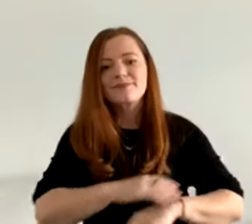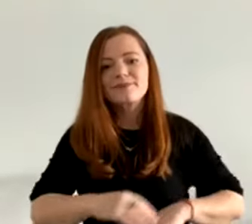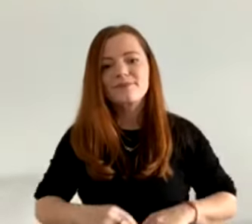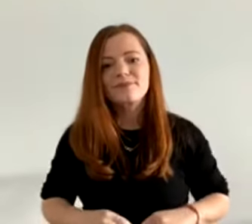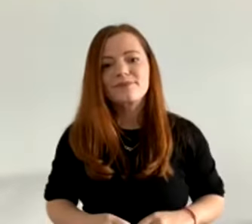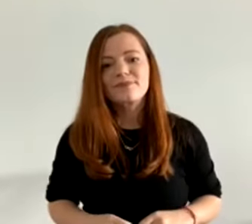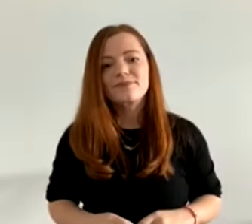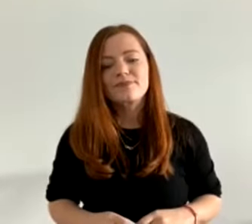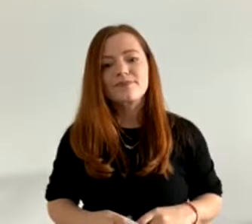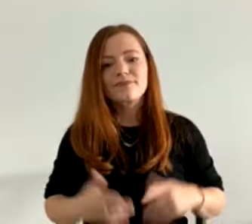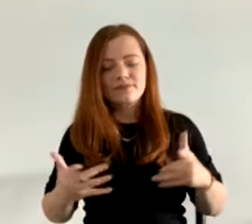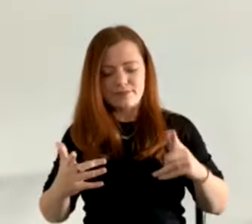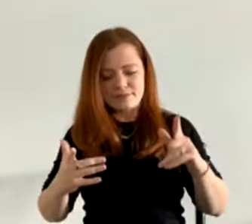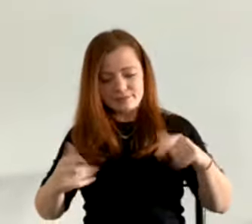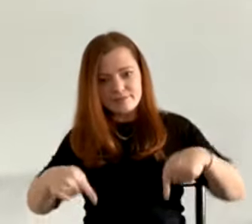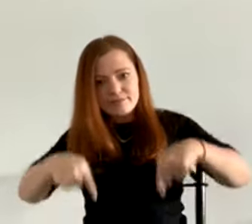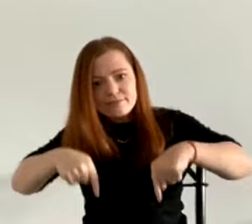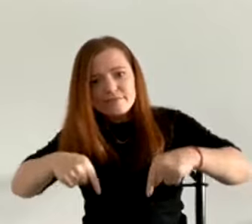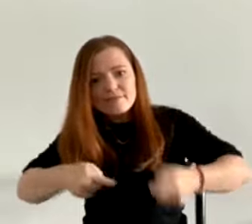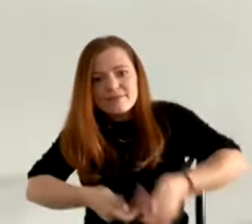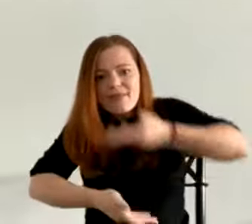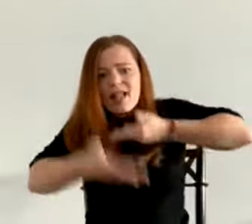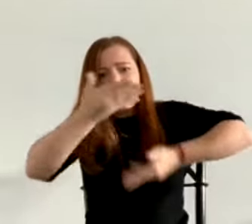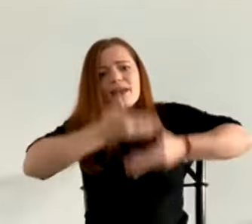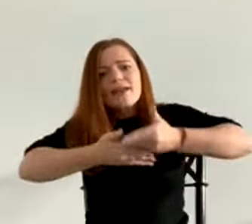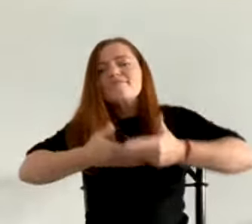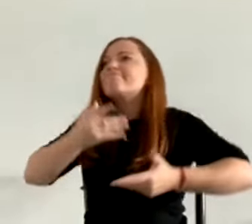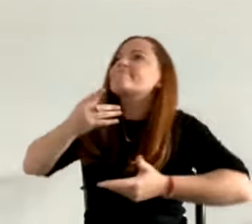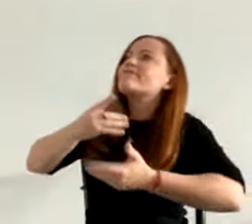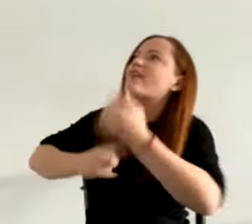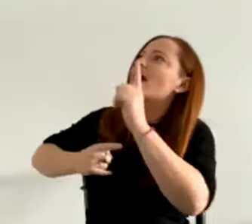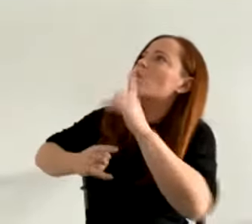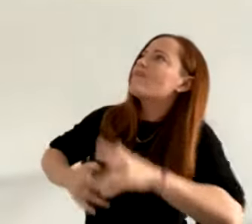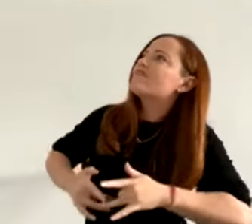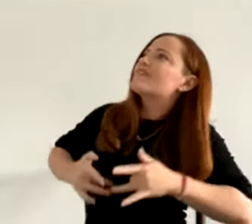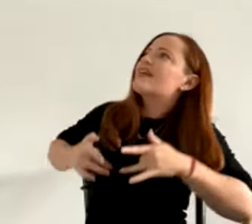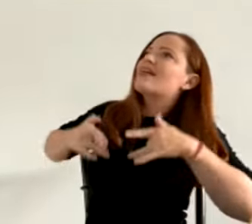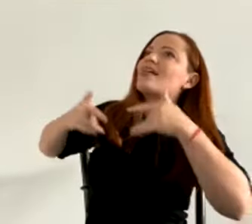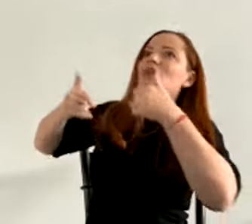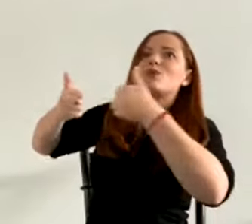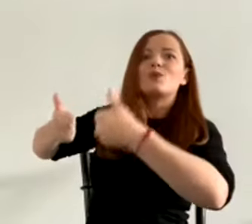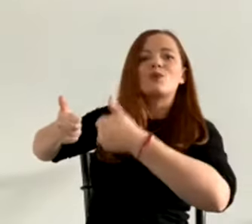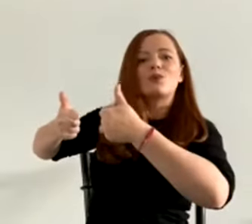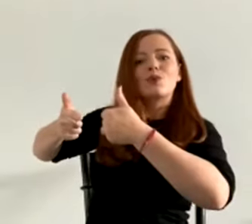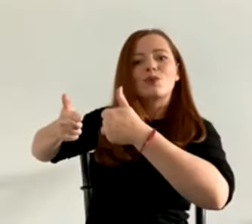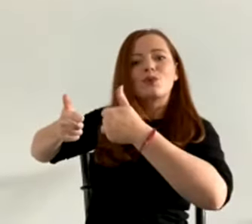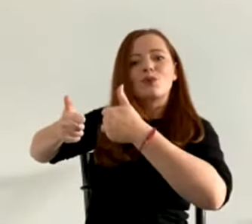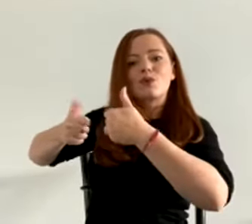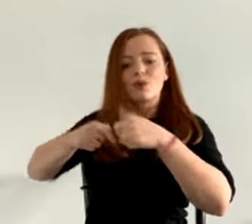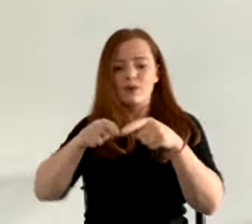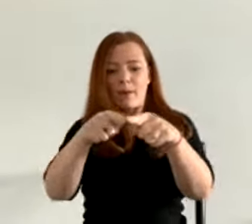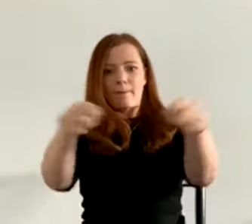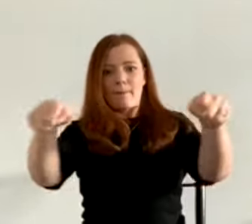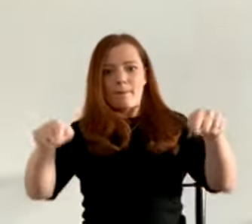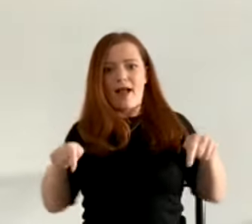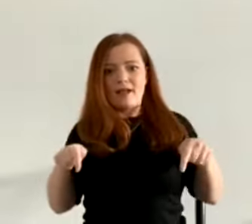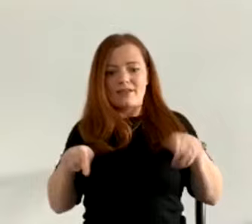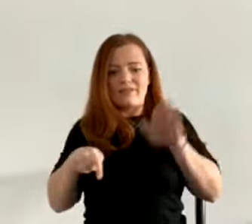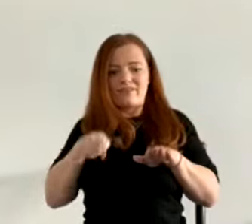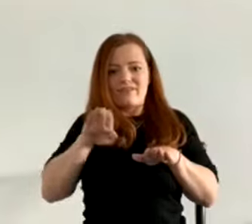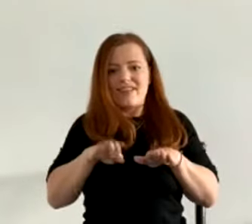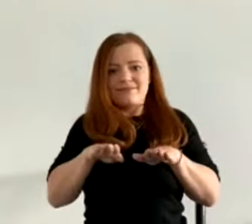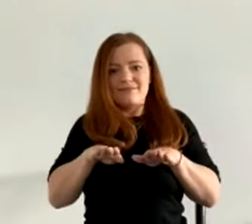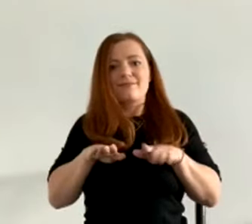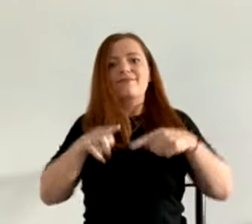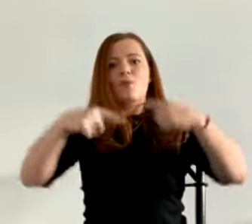Find what feels good, it says. A room reaches forwards, feet on mat on one pair of wheels. Each